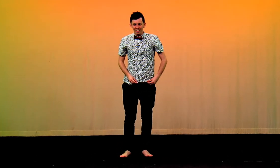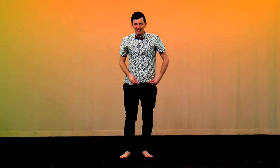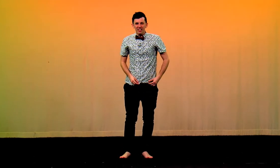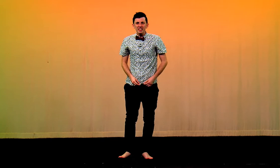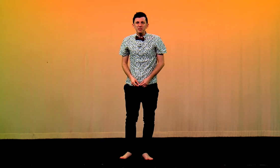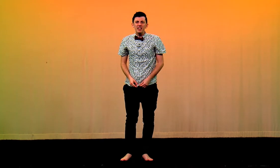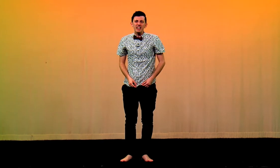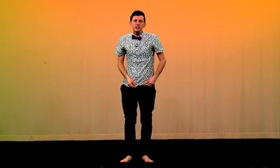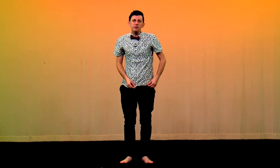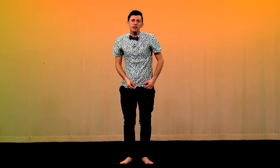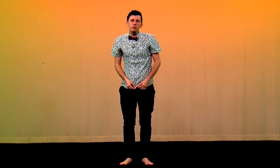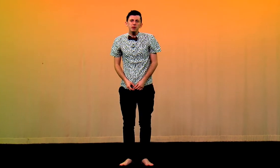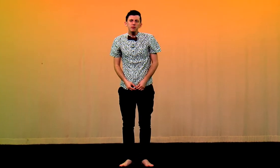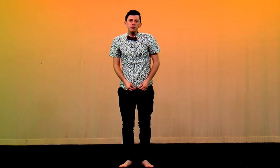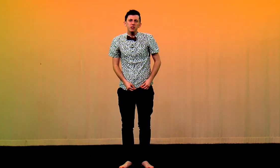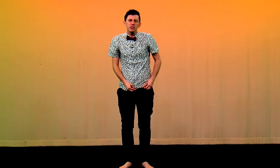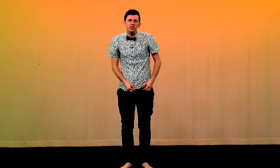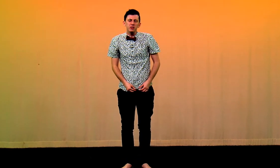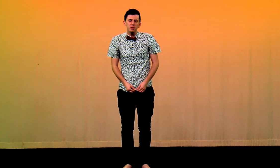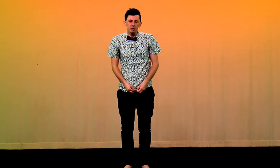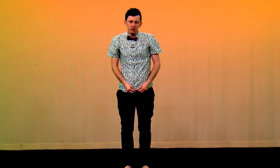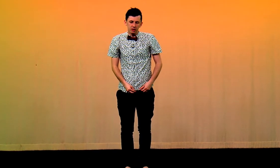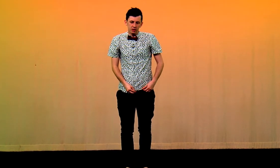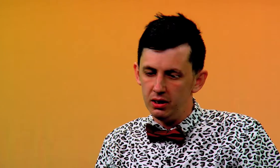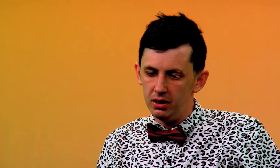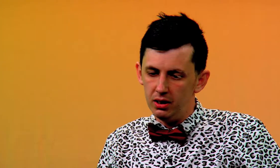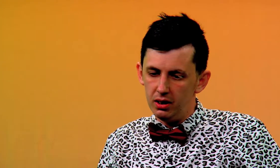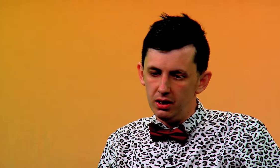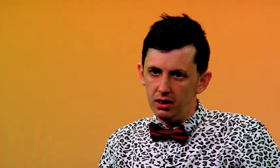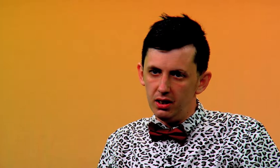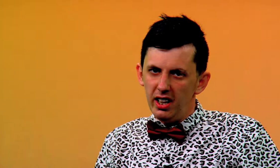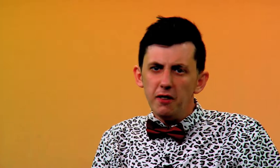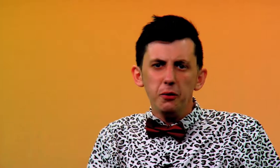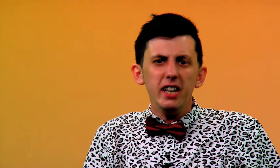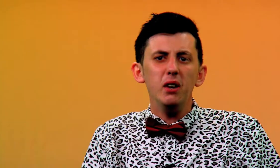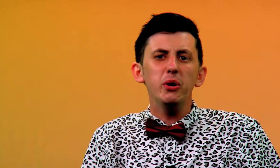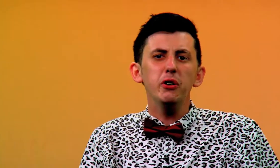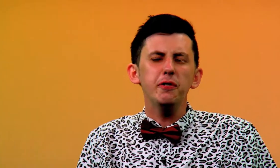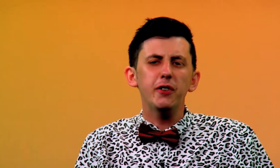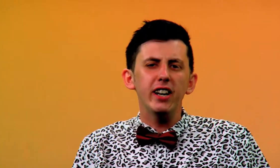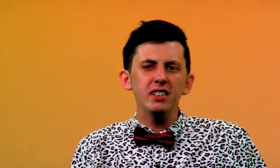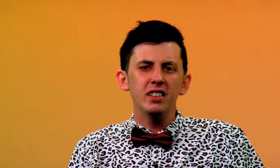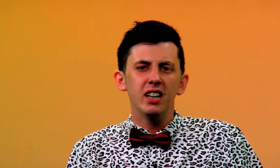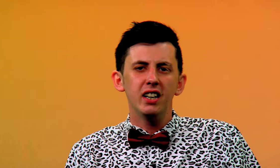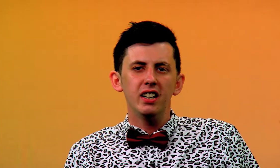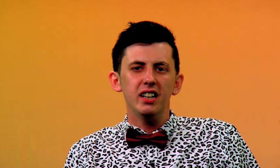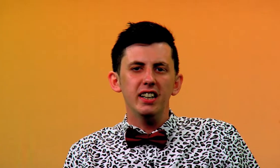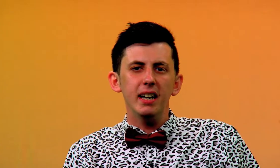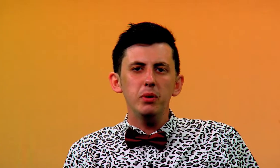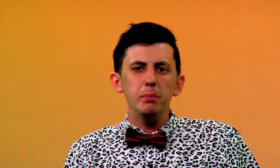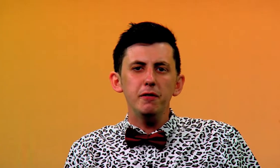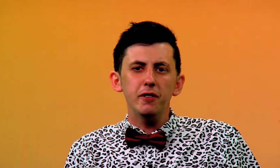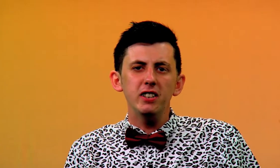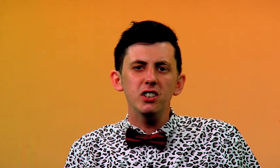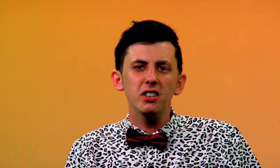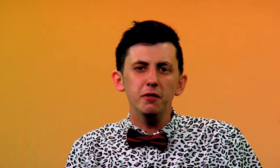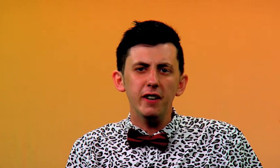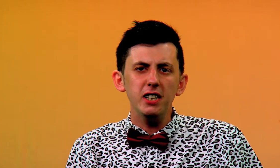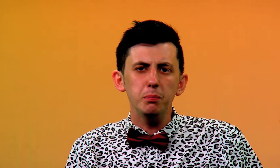I never had a friend before, you know. If we are real friends, can we be friends on the Facebook